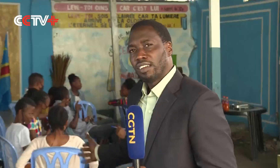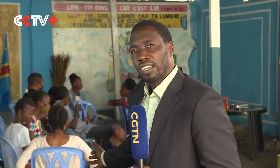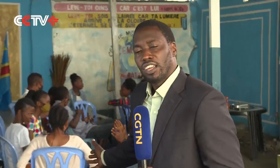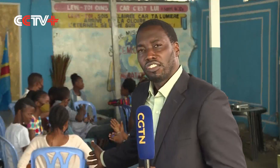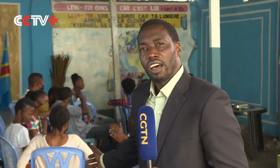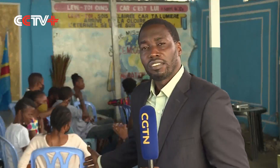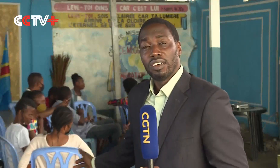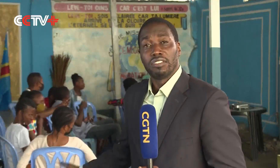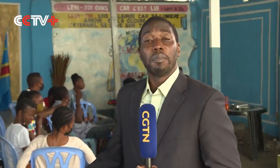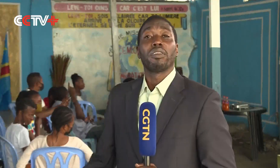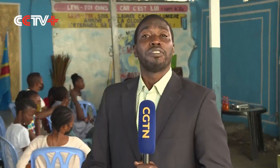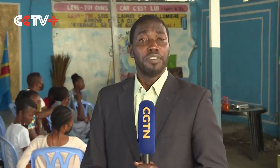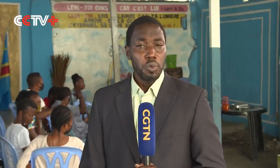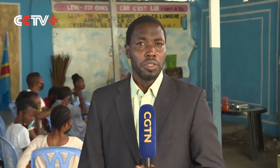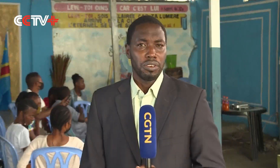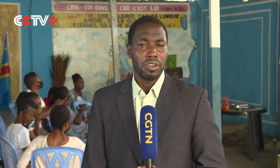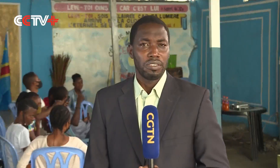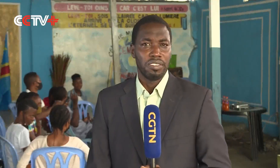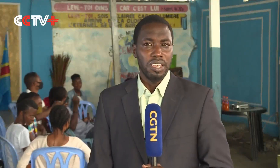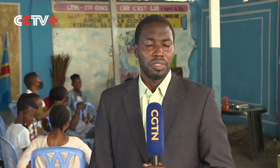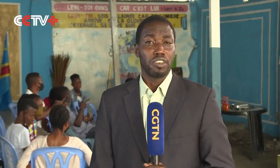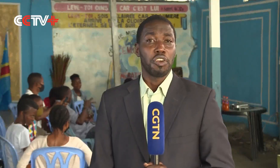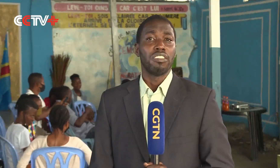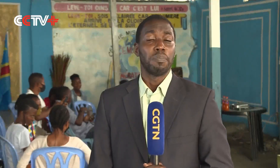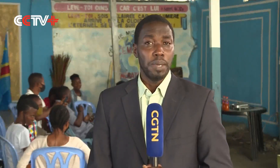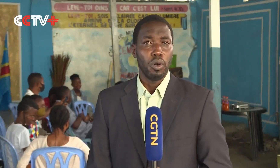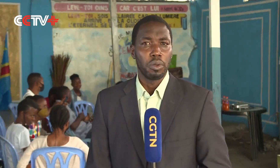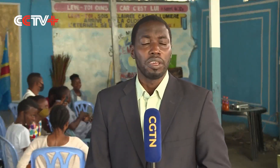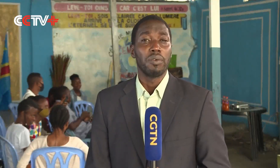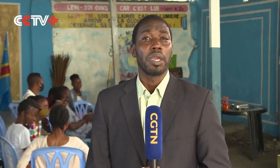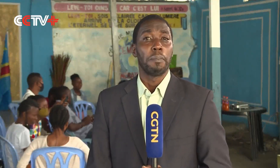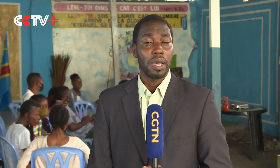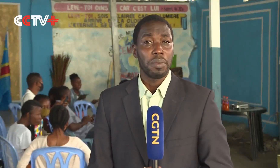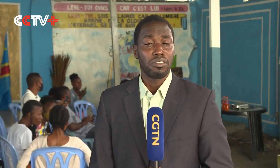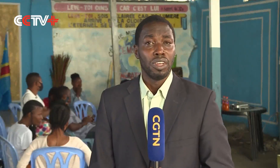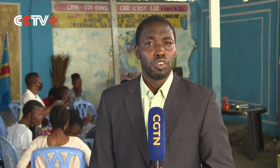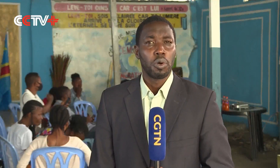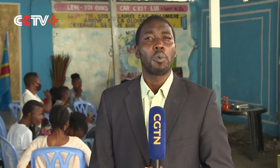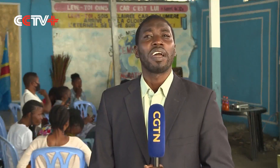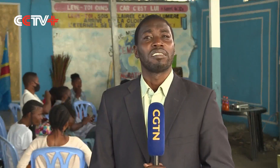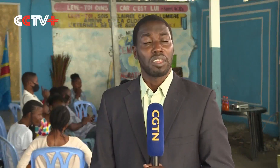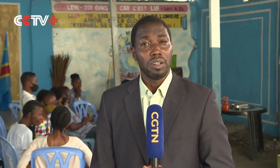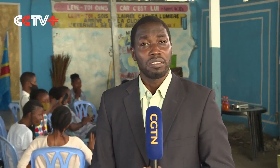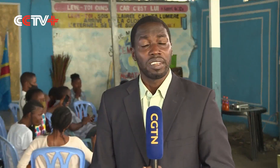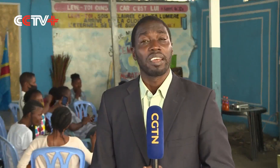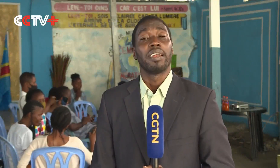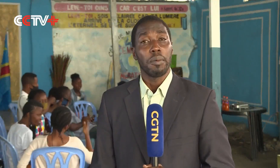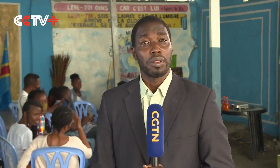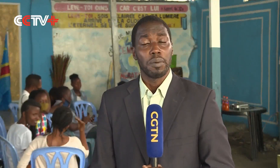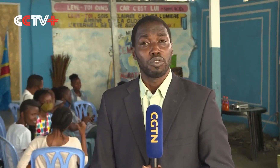in Kinshasa is among the few in the DRC that trains people with hearing impairments to acquire skills that can enable them to